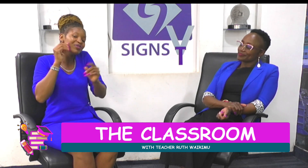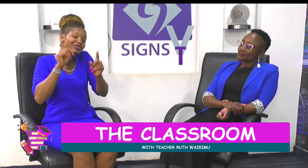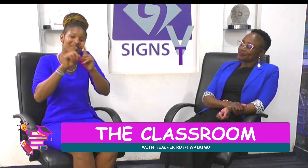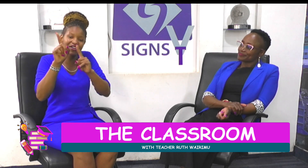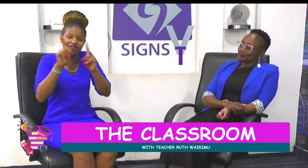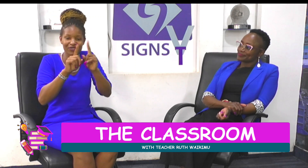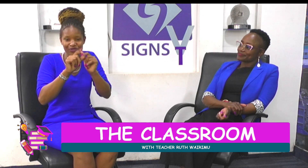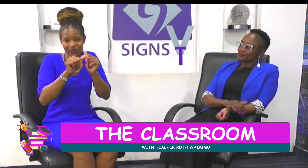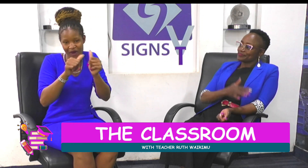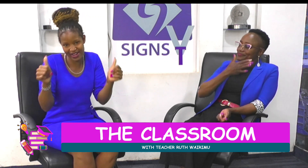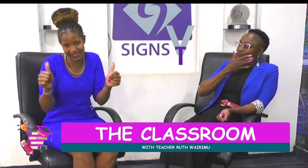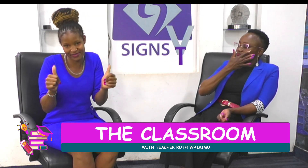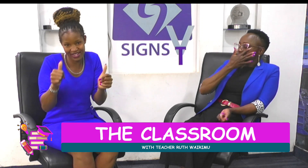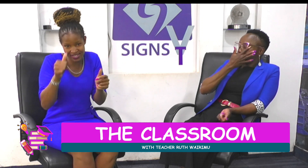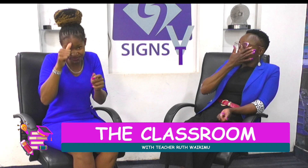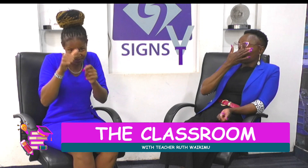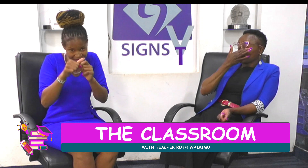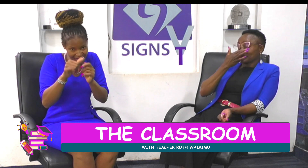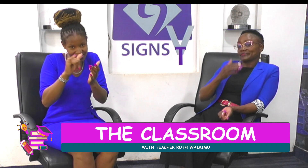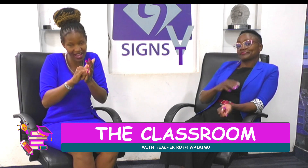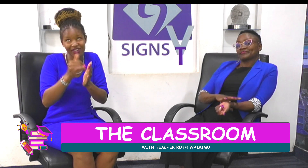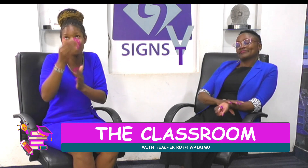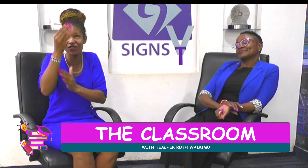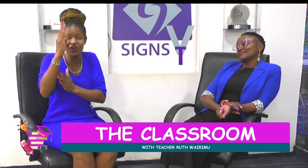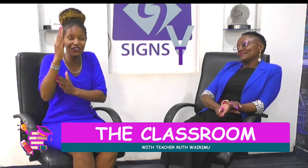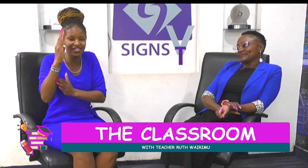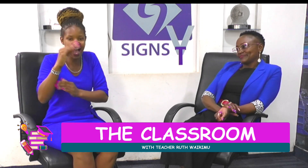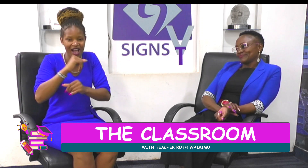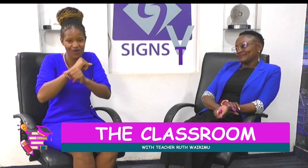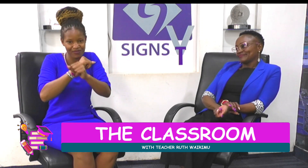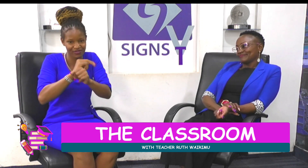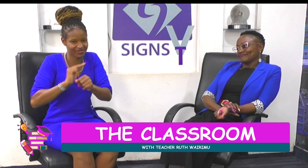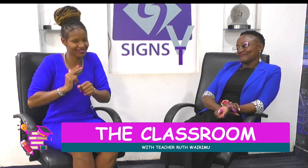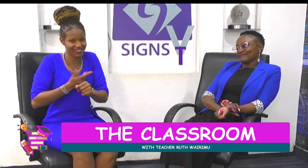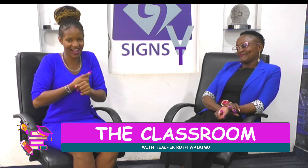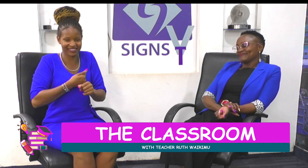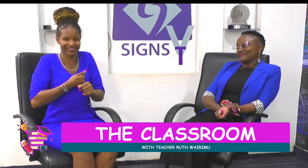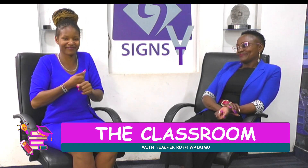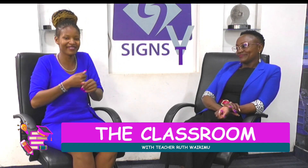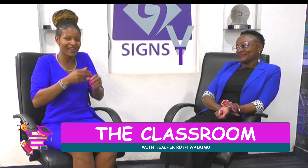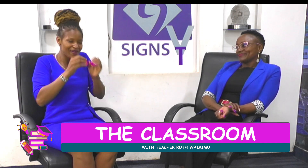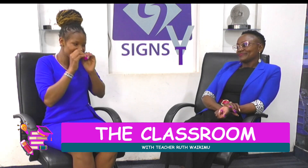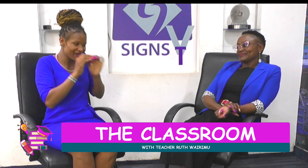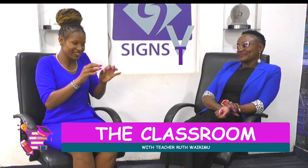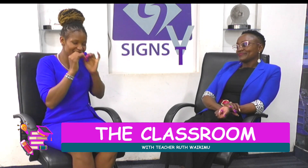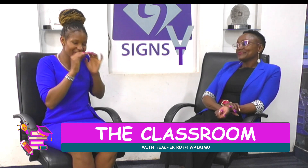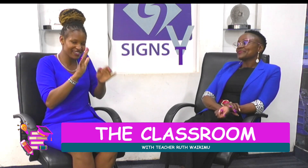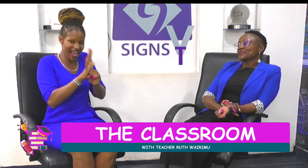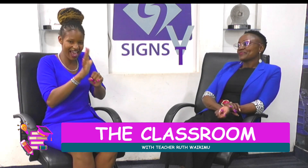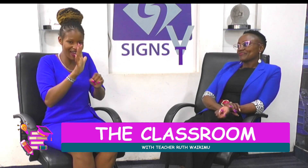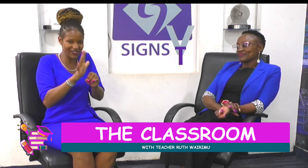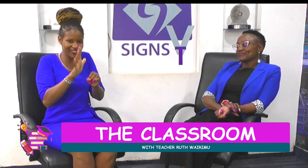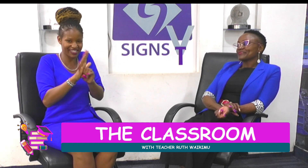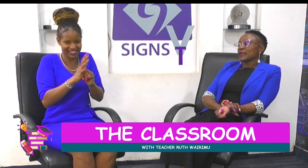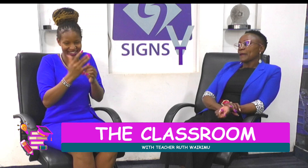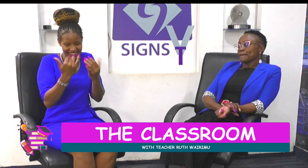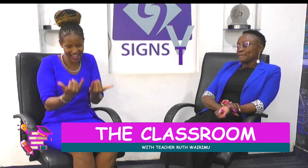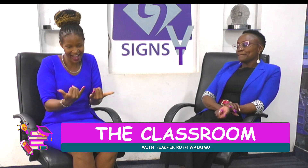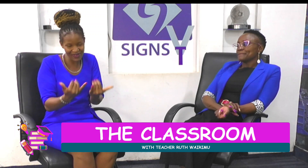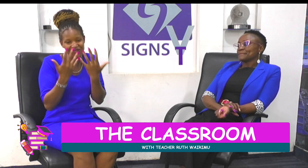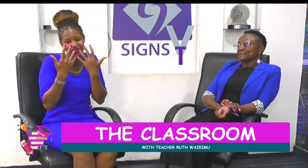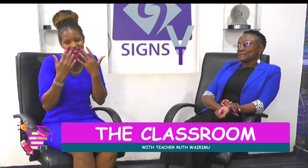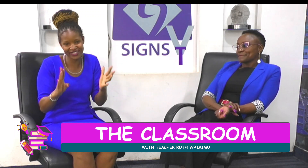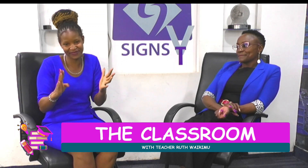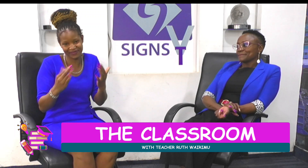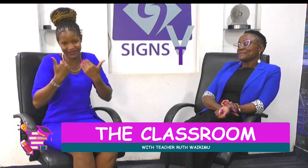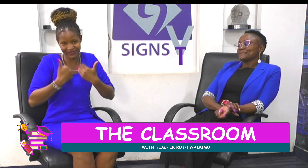has been able to bless me today, bringing Rose all the way up to here to be with us in the show, and I pray that